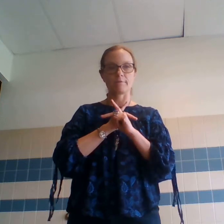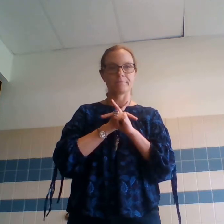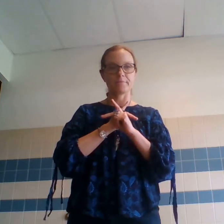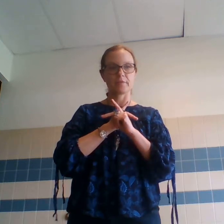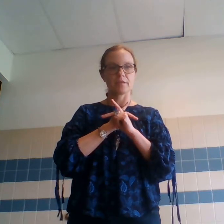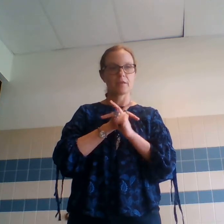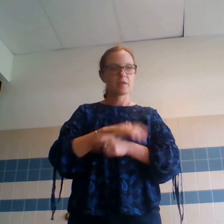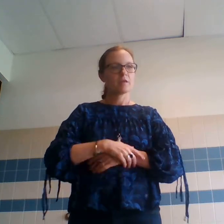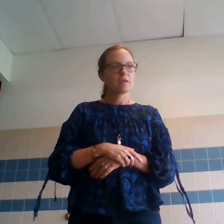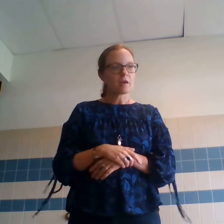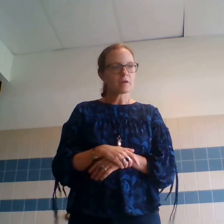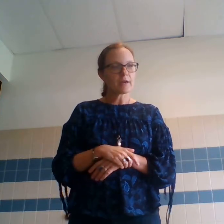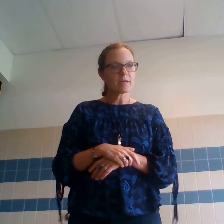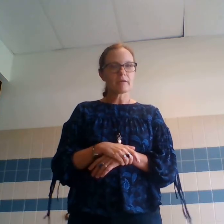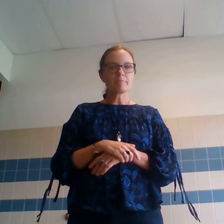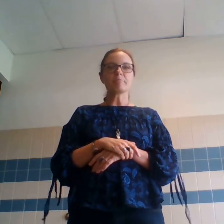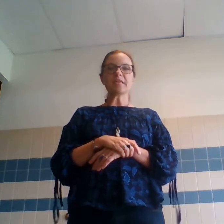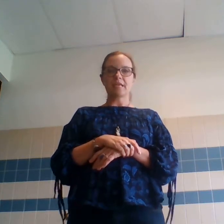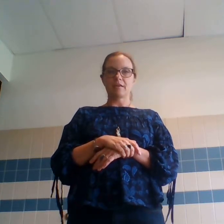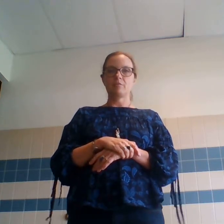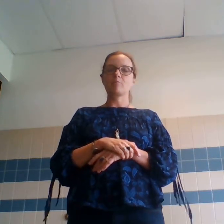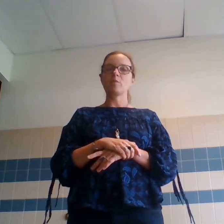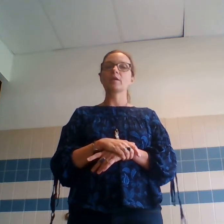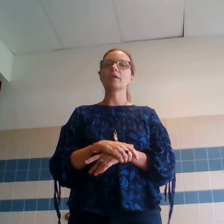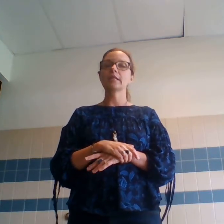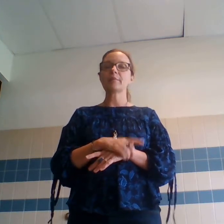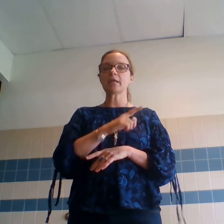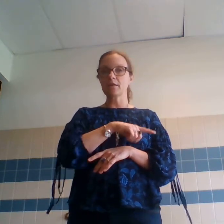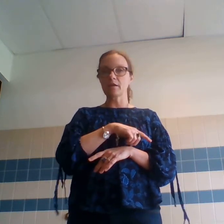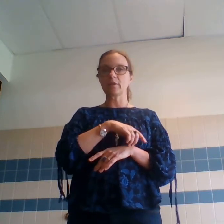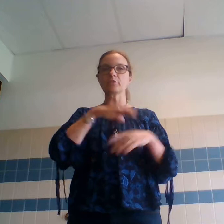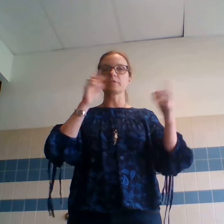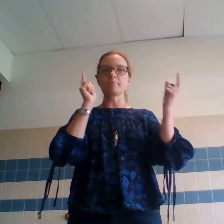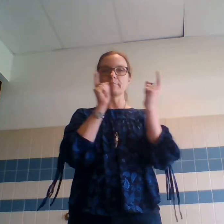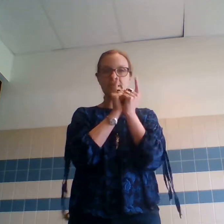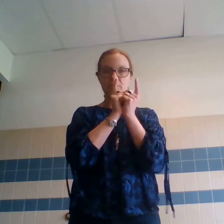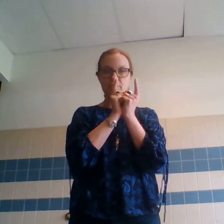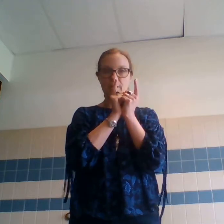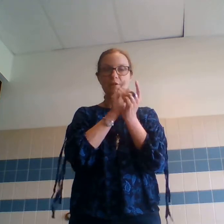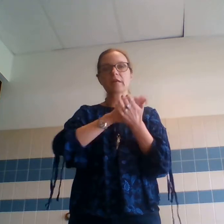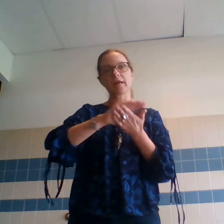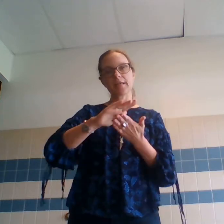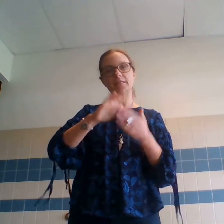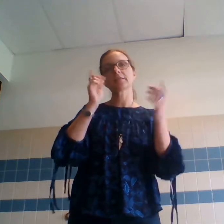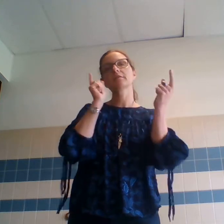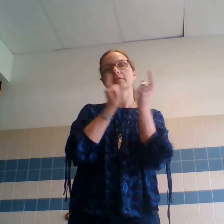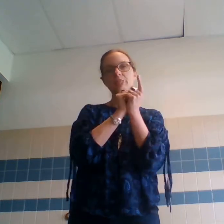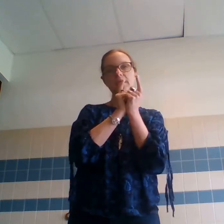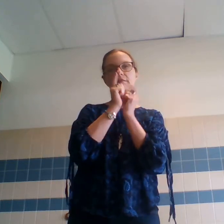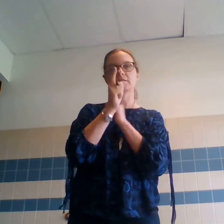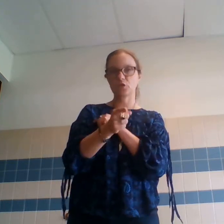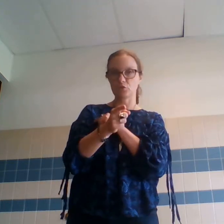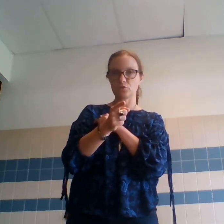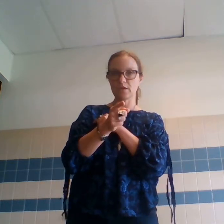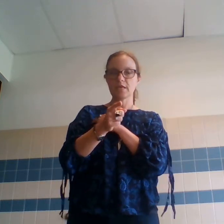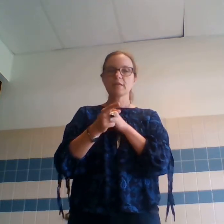borrow. All right, meeting. At the beginning of the year, we learned meet. Remember, nice, meet, you.